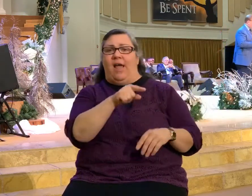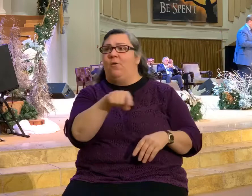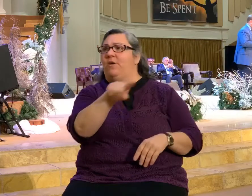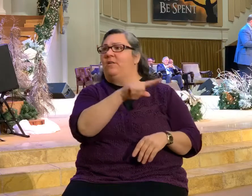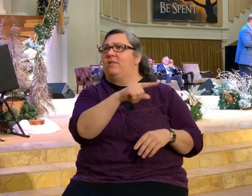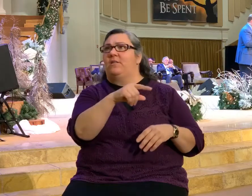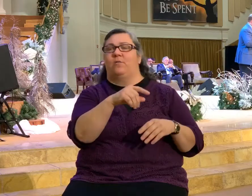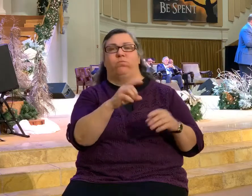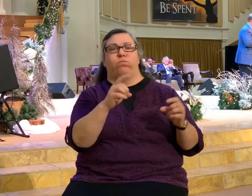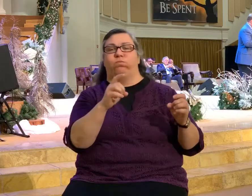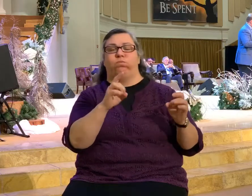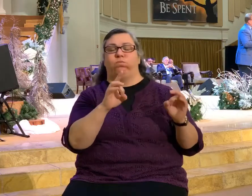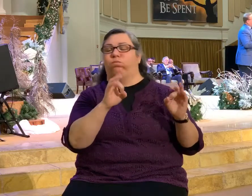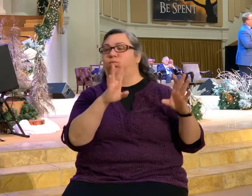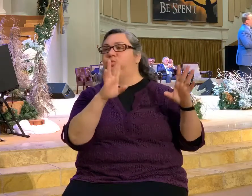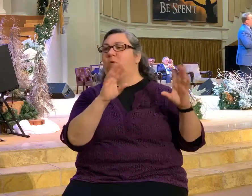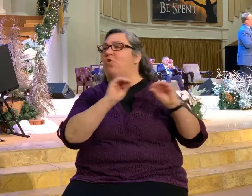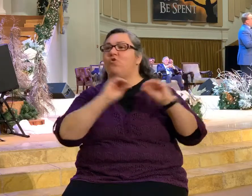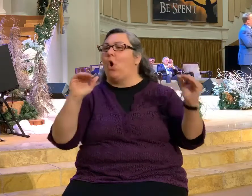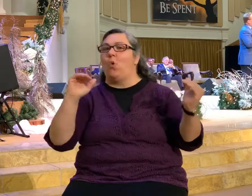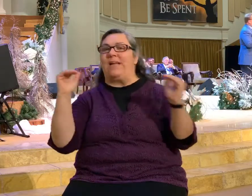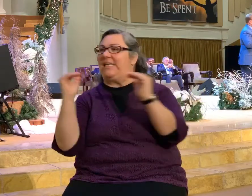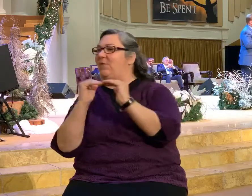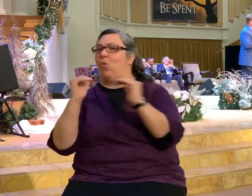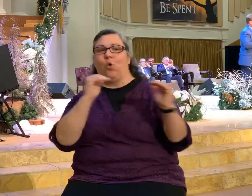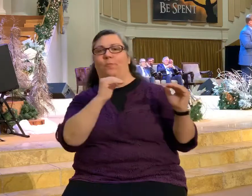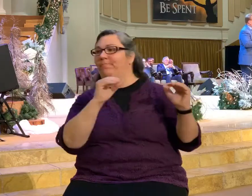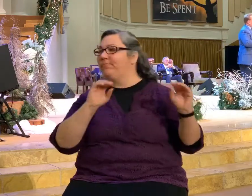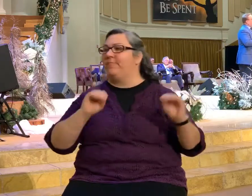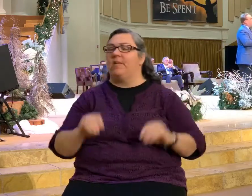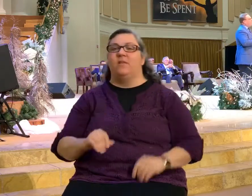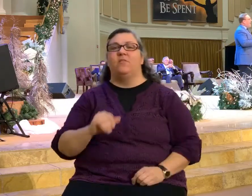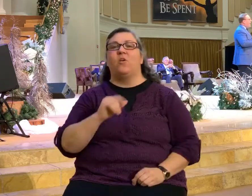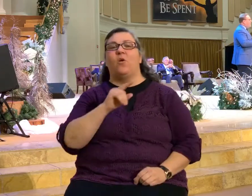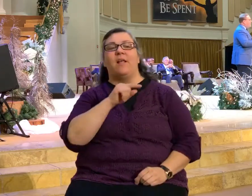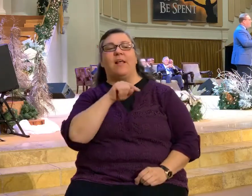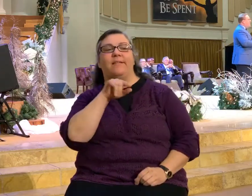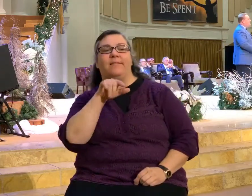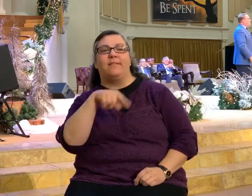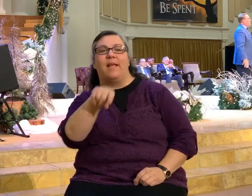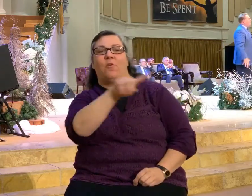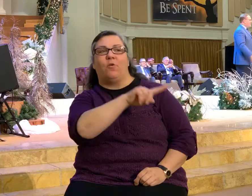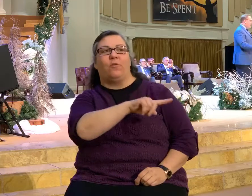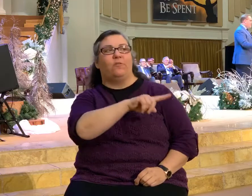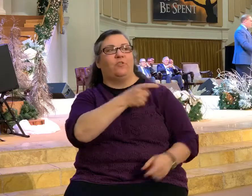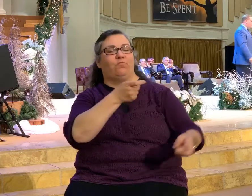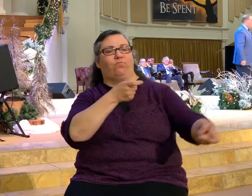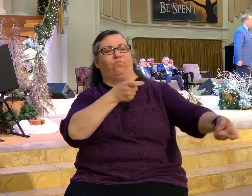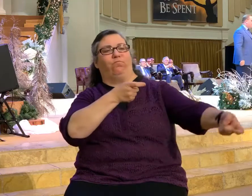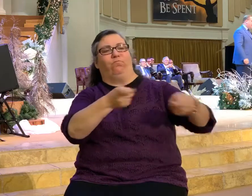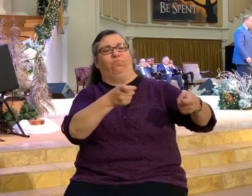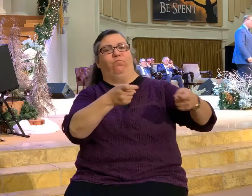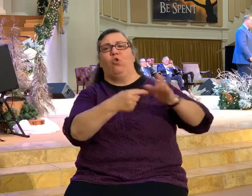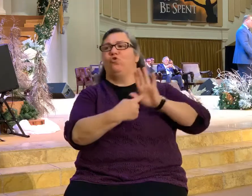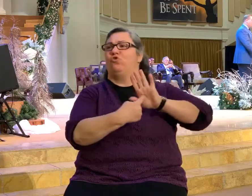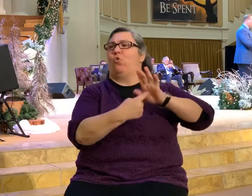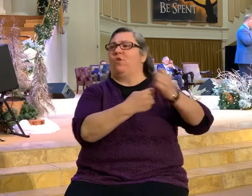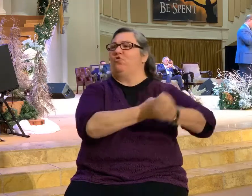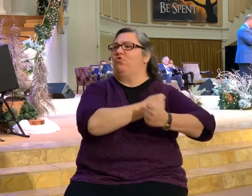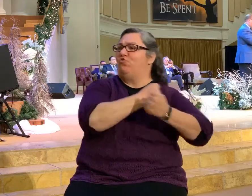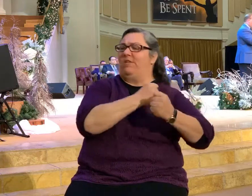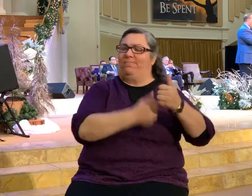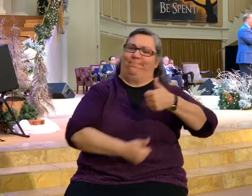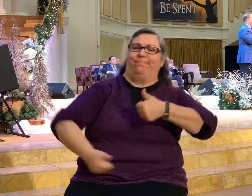territories that would be unequaled. It didn't have the value of the golden head. It was simply iron, just indicating strength. And yes, with